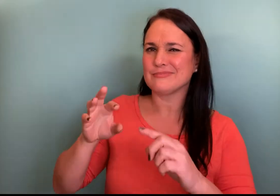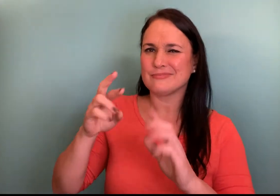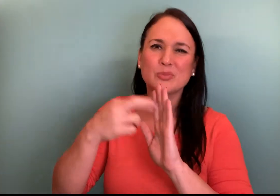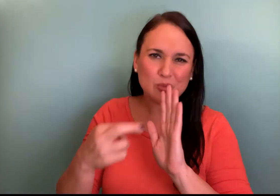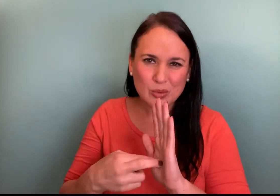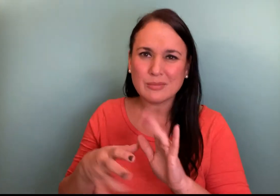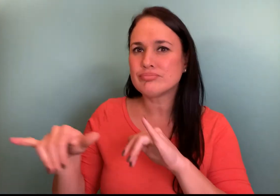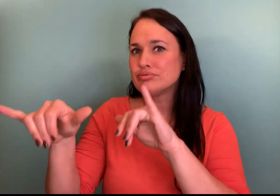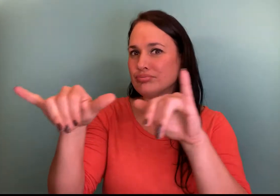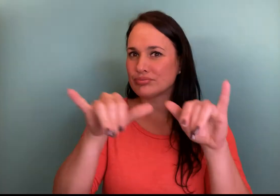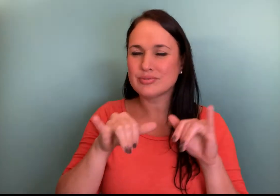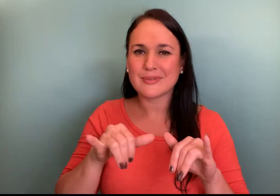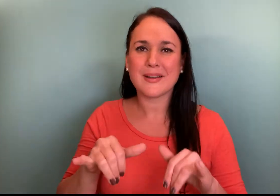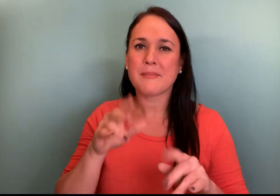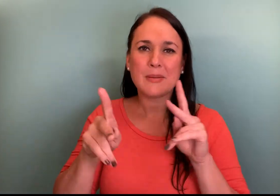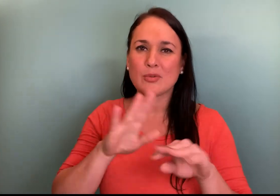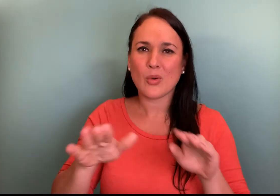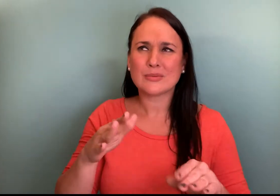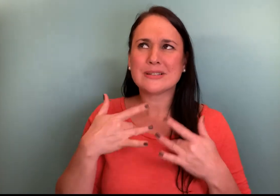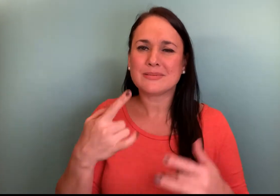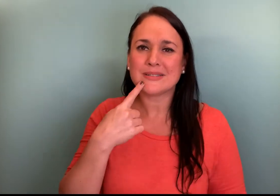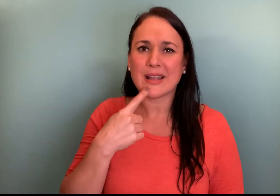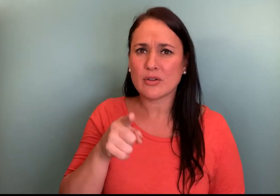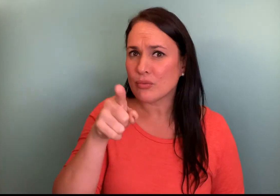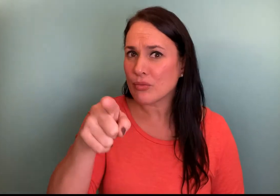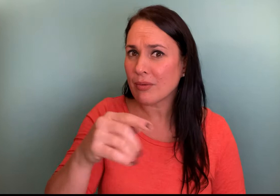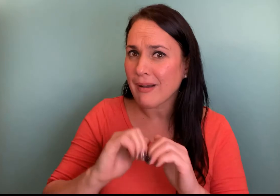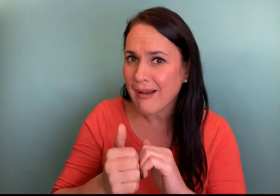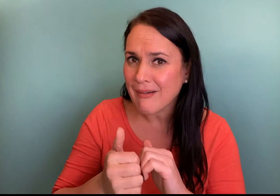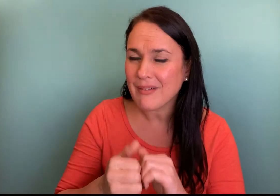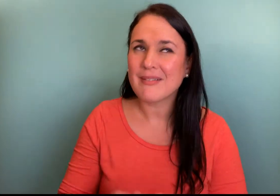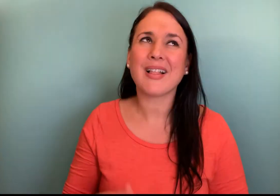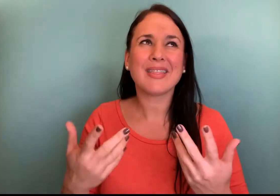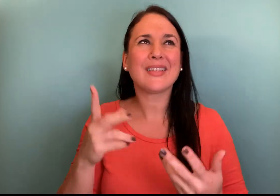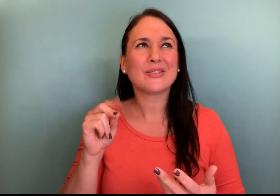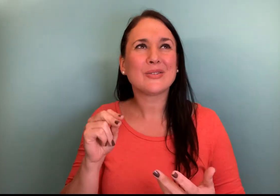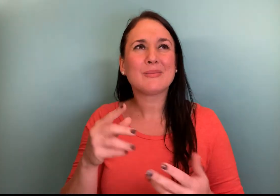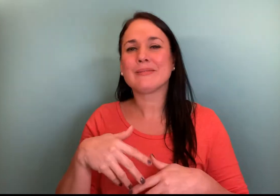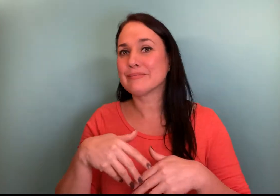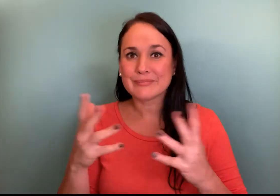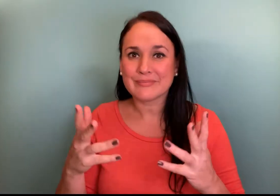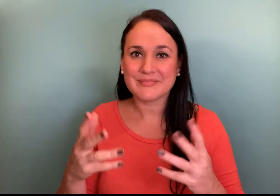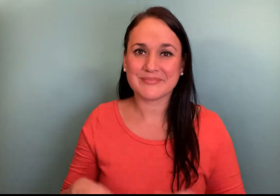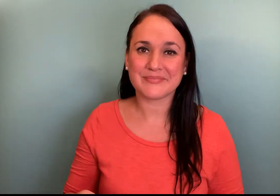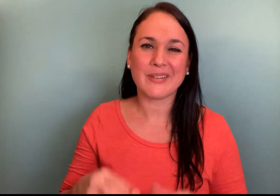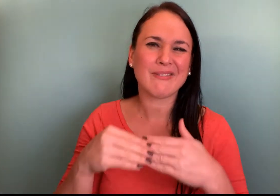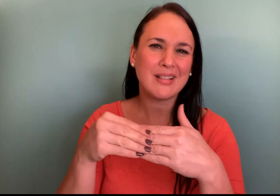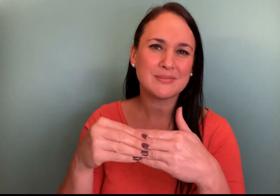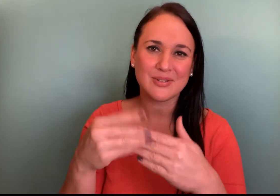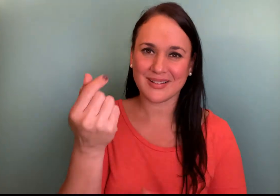This is a little bit of a special, unique rule. People don't typically say you how. Well, they do, but I think